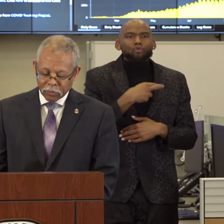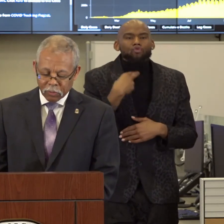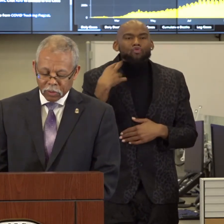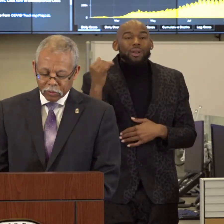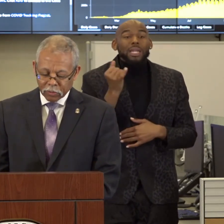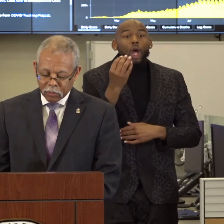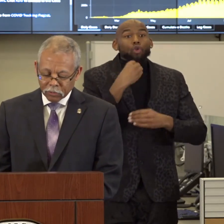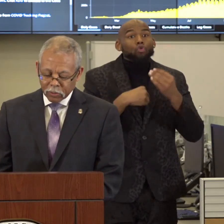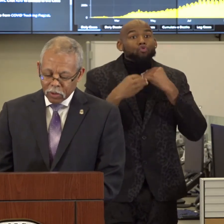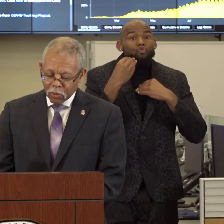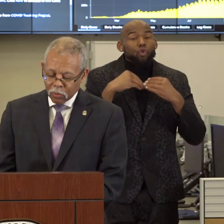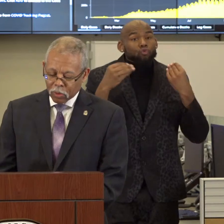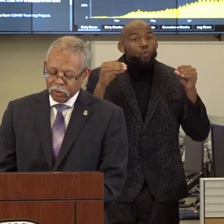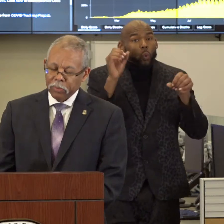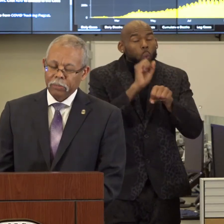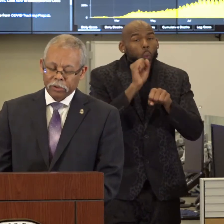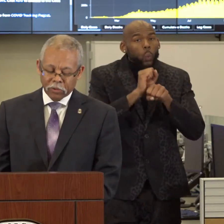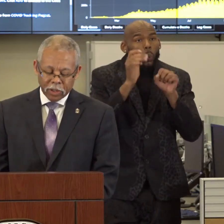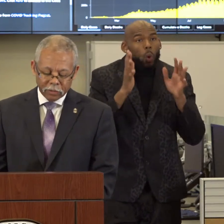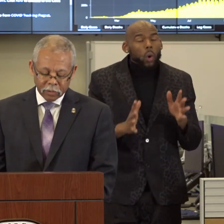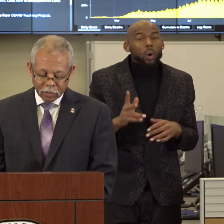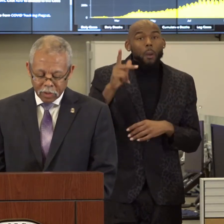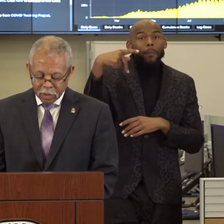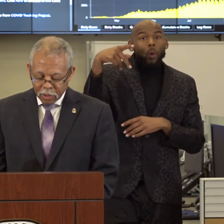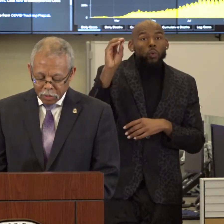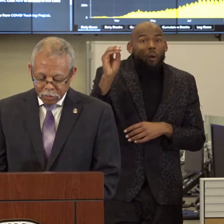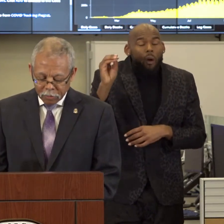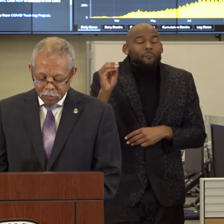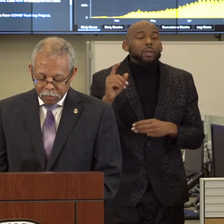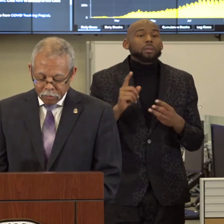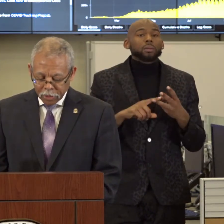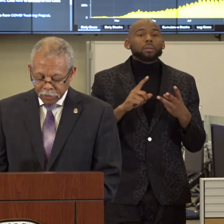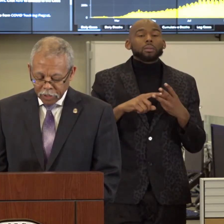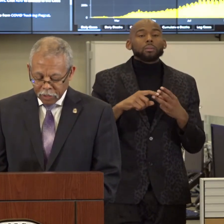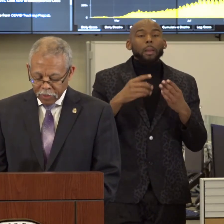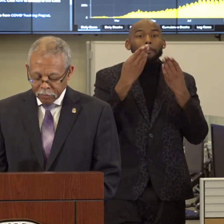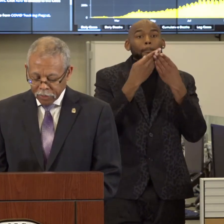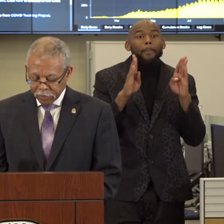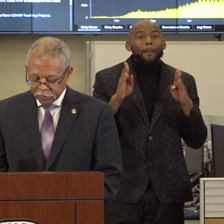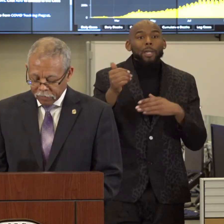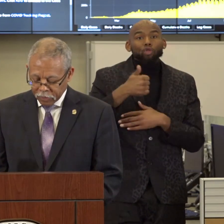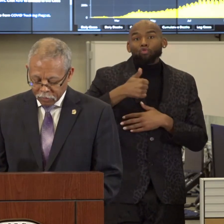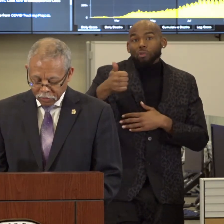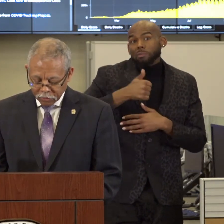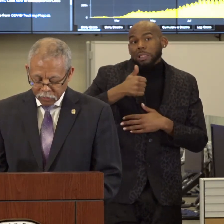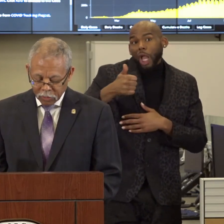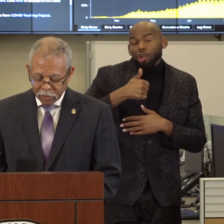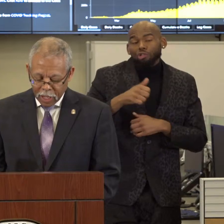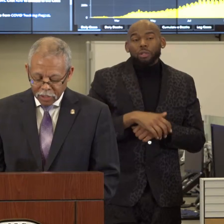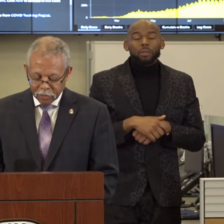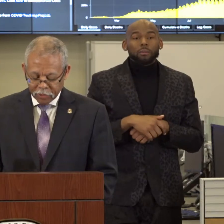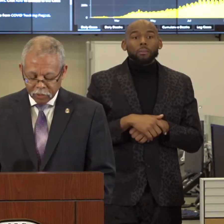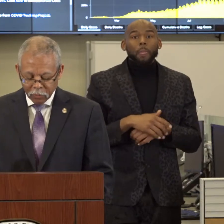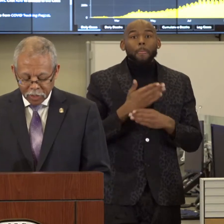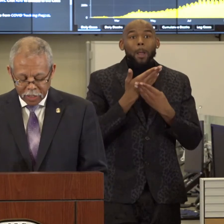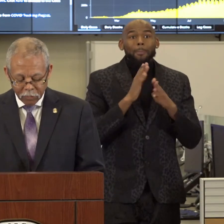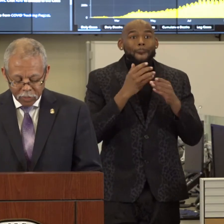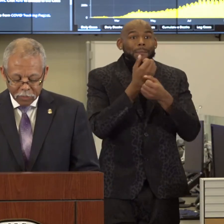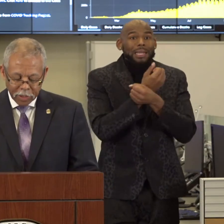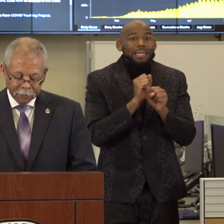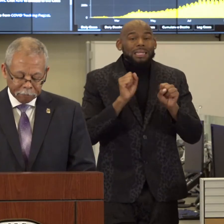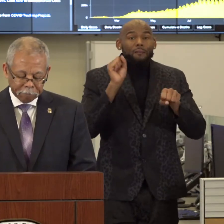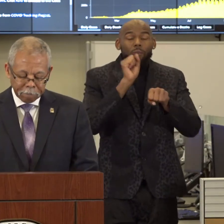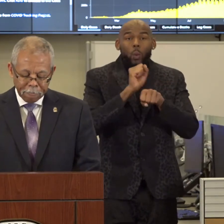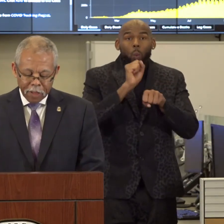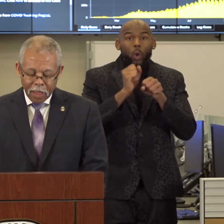workers, postal workers, or those who work in public transit, public health and public safety workers who are not covered in 1A